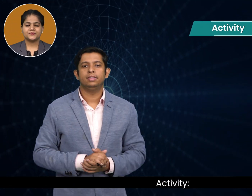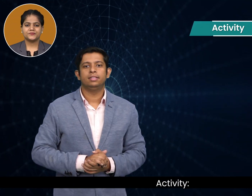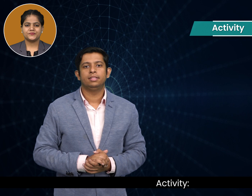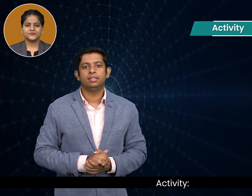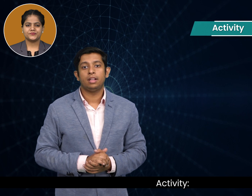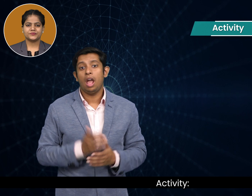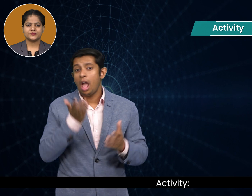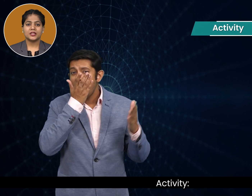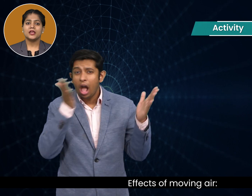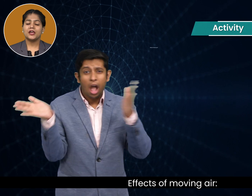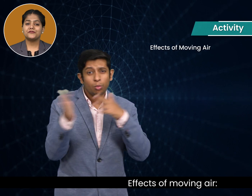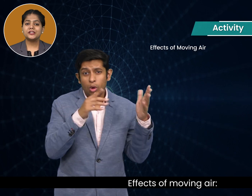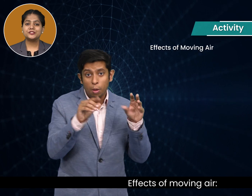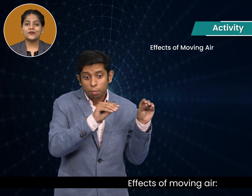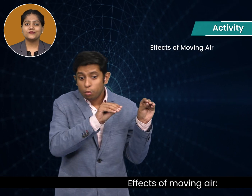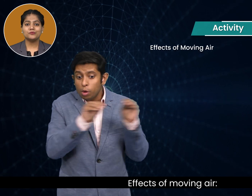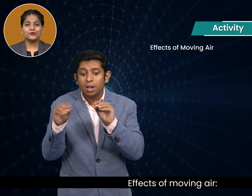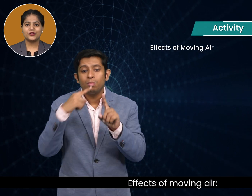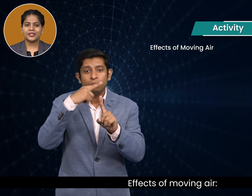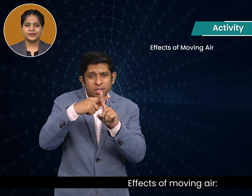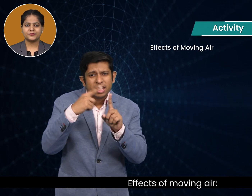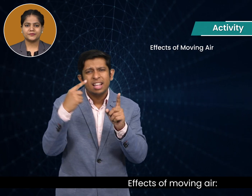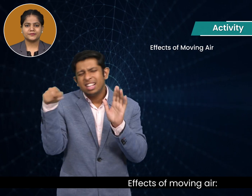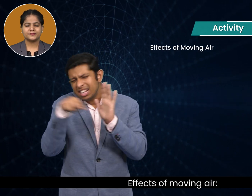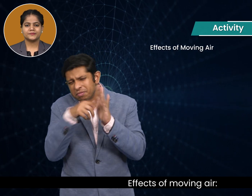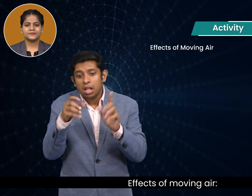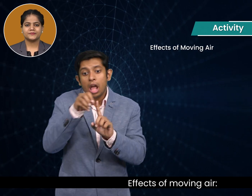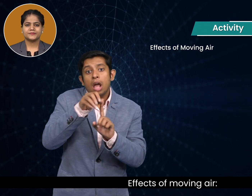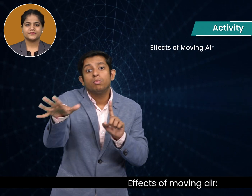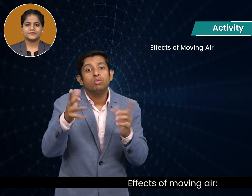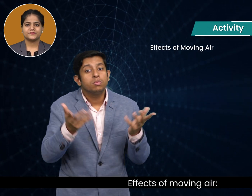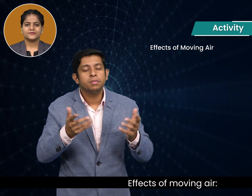Activity. Effects of moving air.